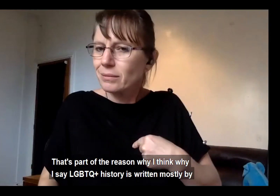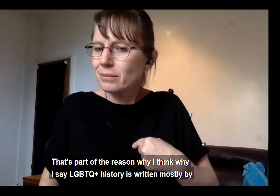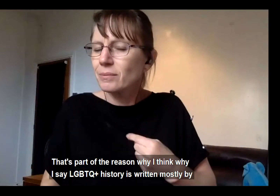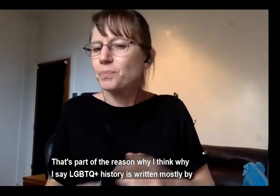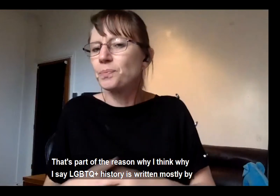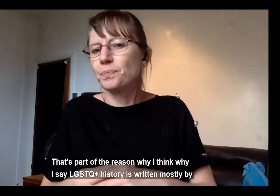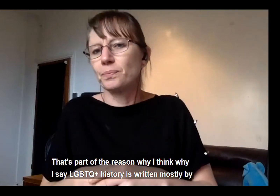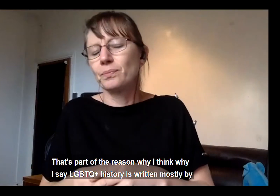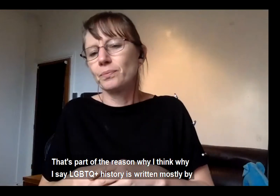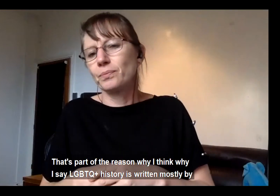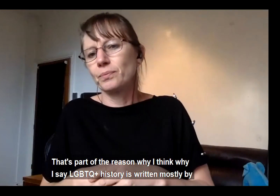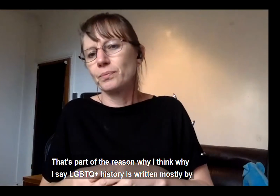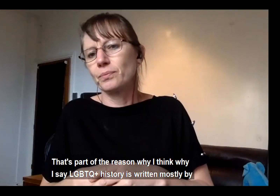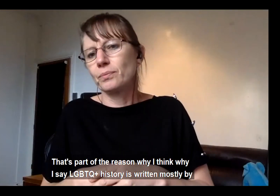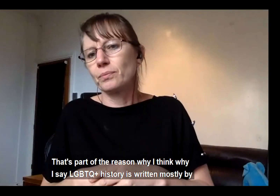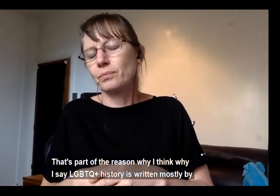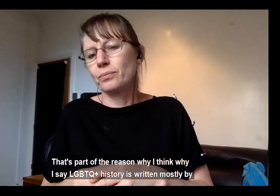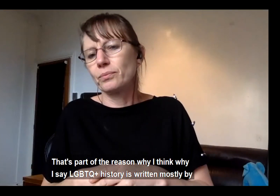And